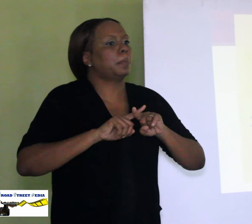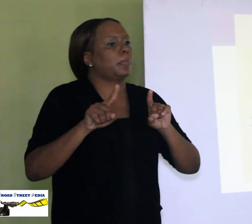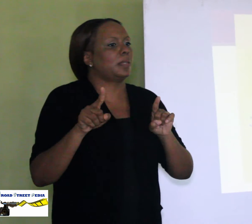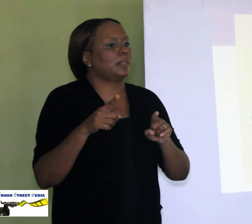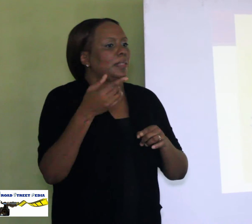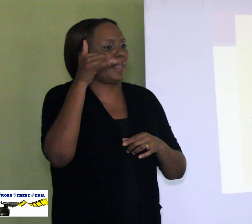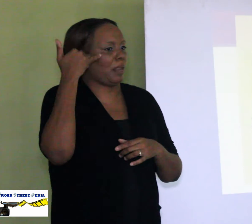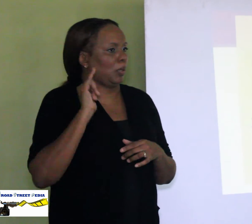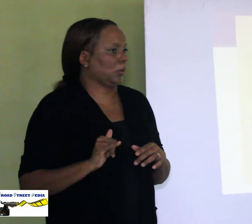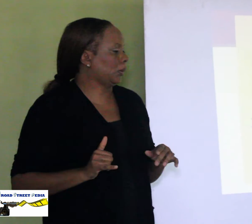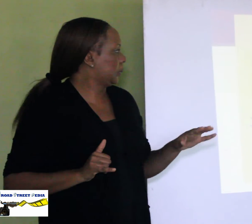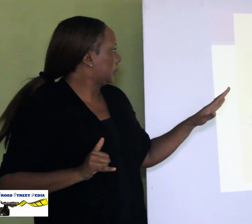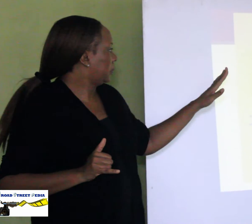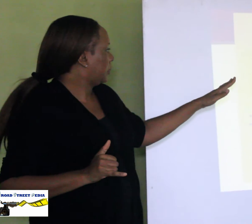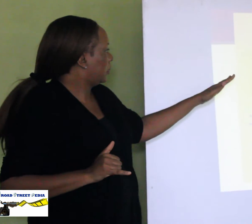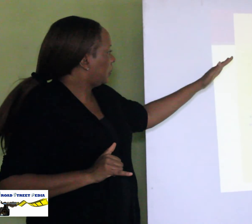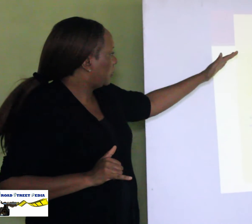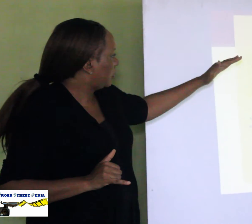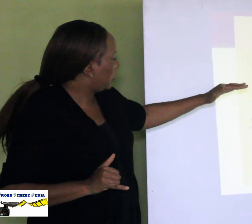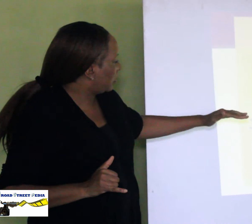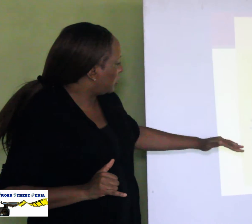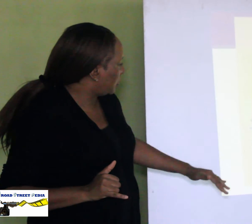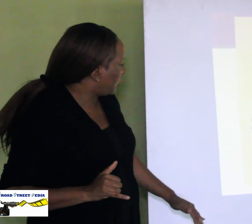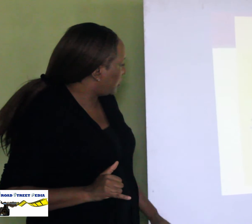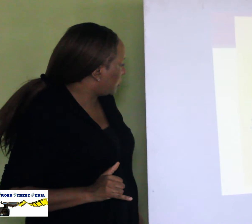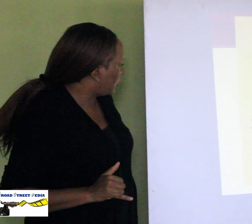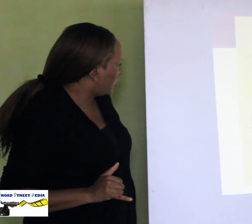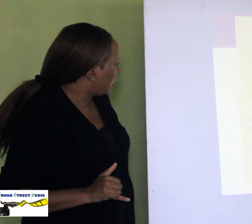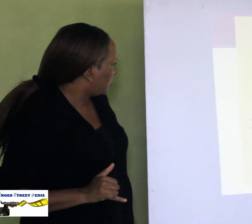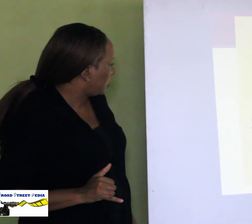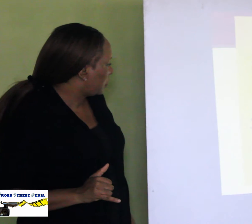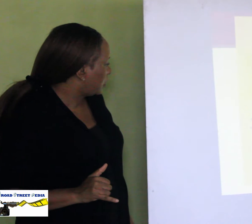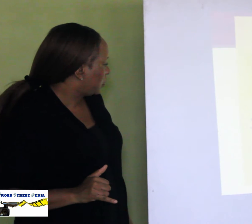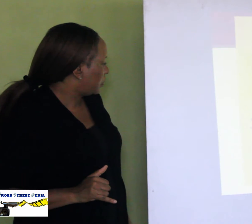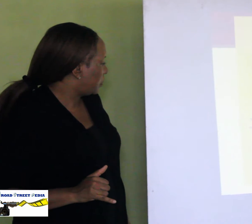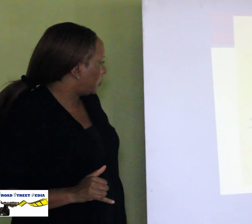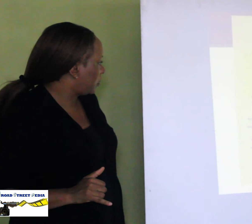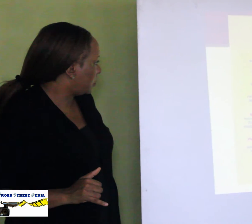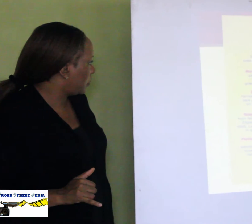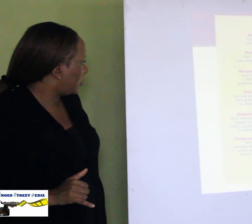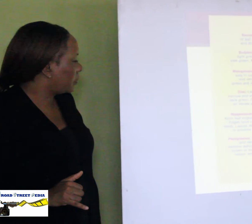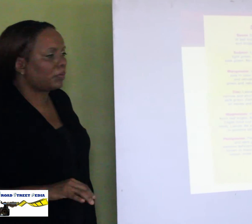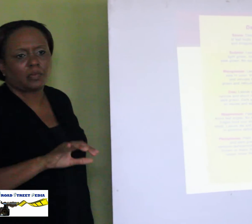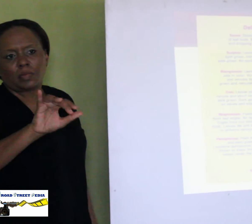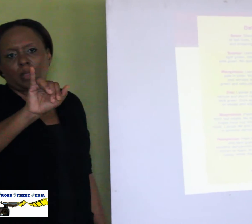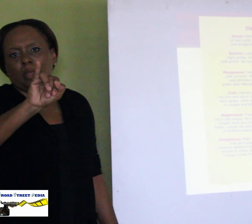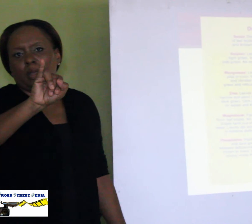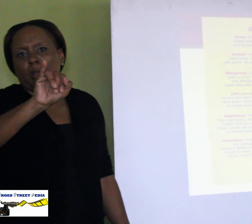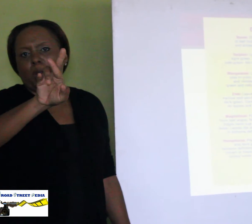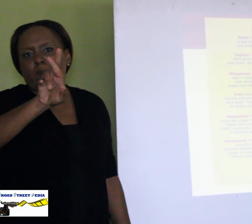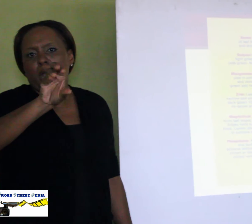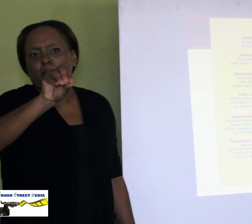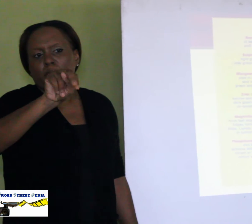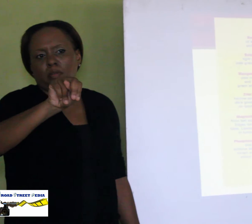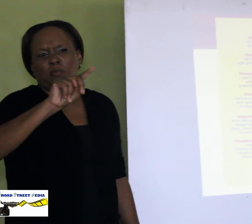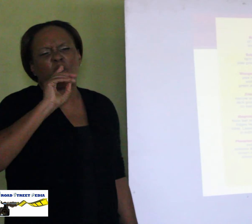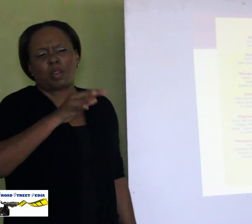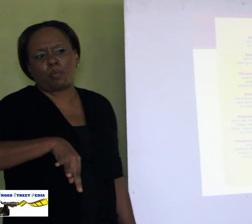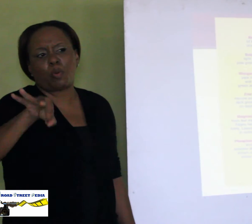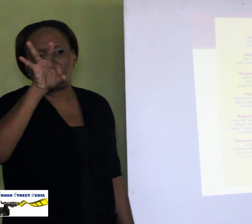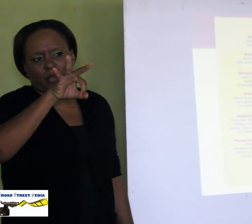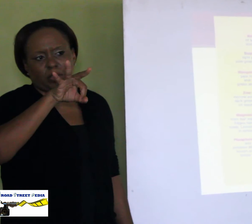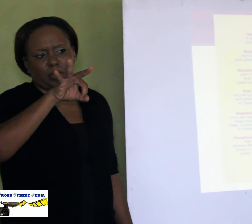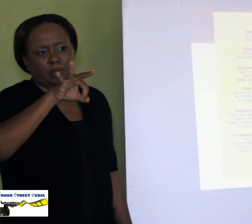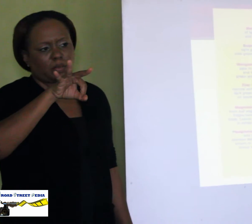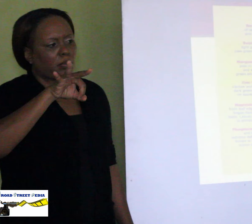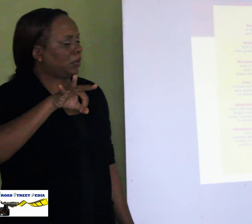stems. And copper, and I like to point out iron, which is very important. Right? So for everything